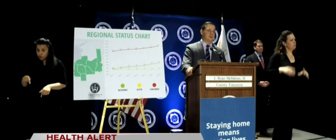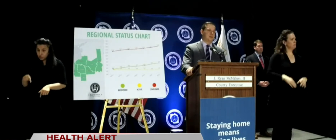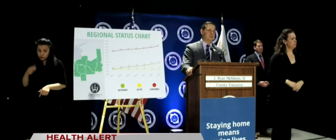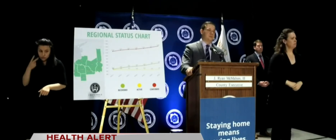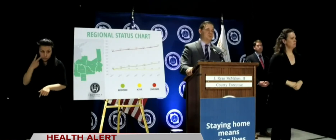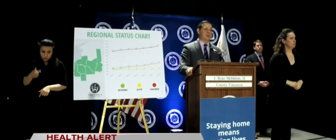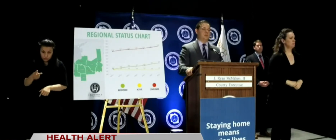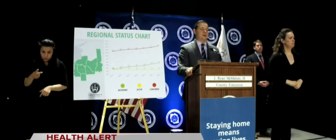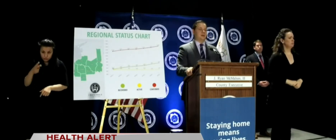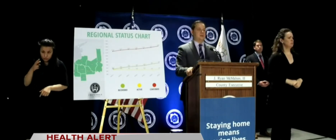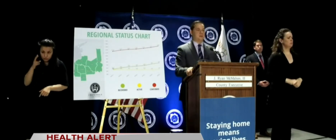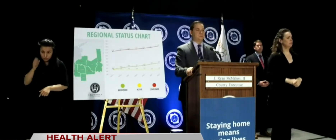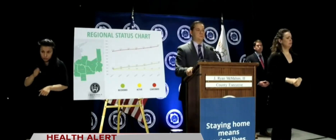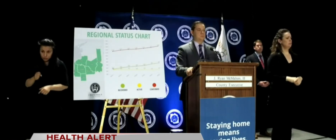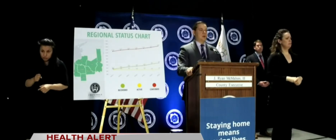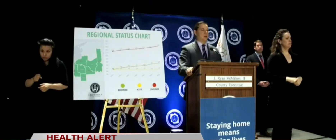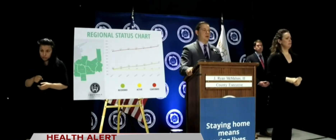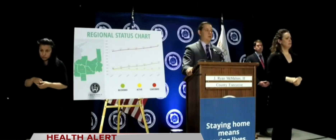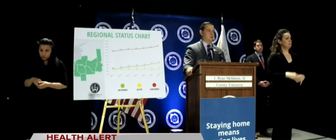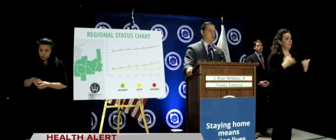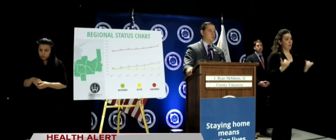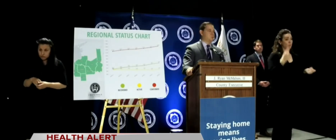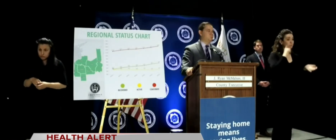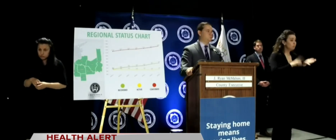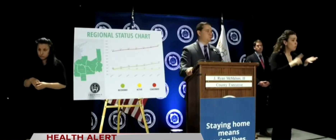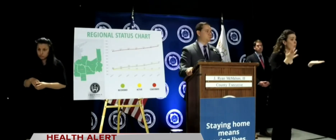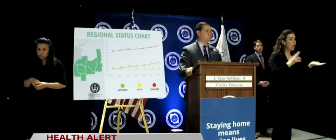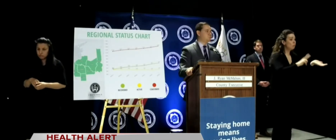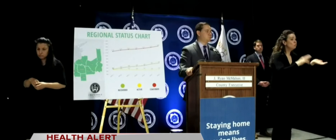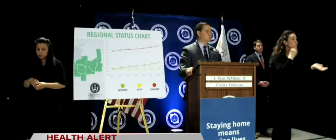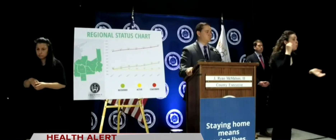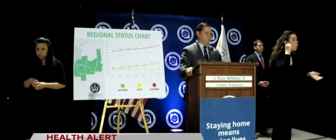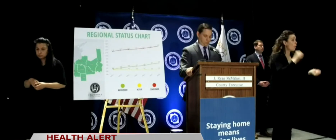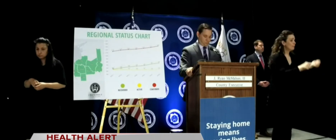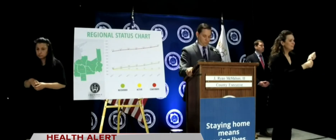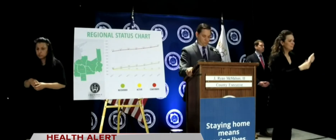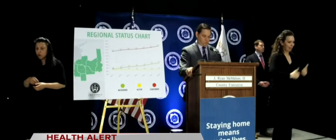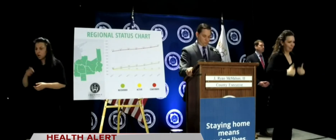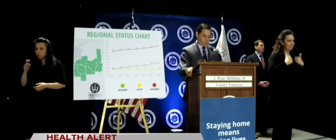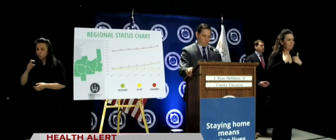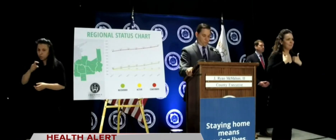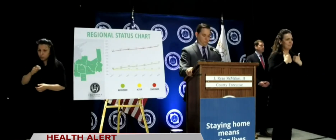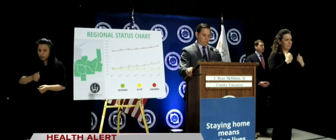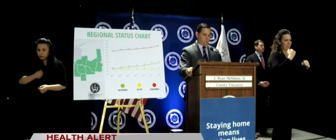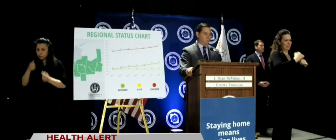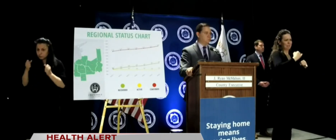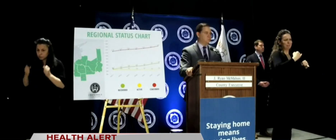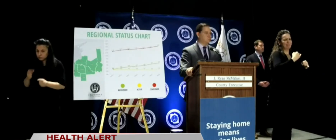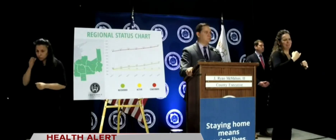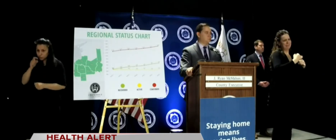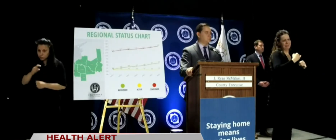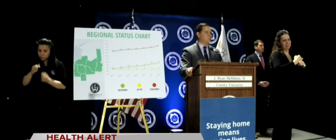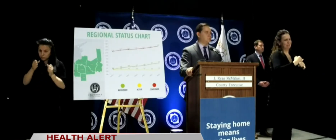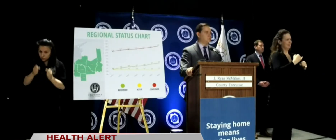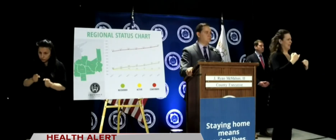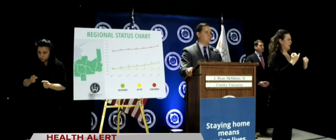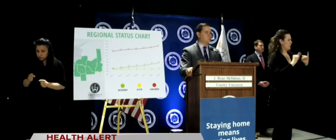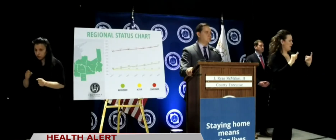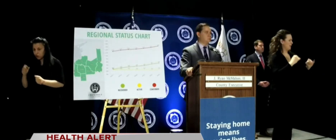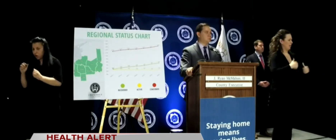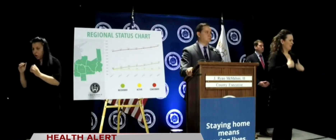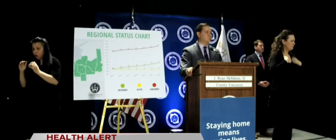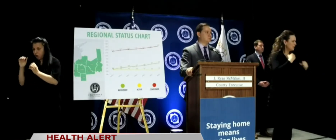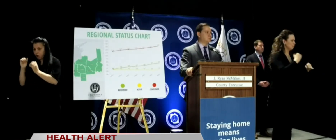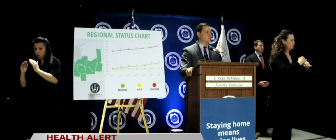assisted living, independent living, and nursing homes. And on that point, I mean, that's the reason you're seeing probably a higher